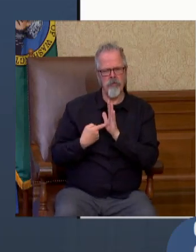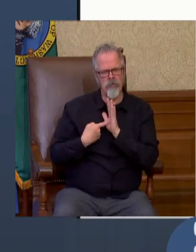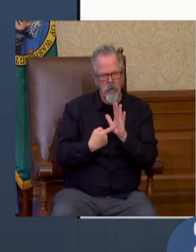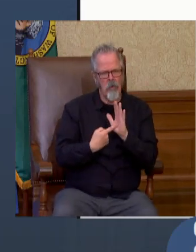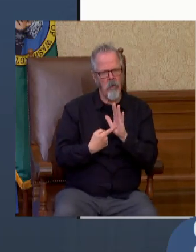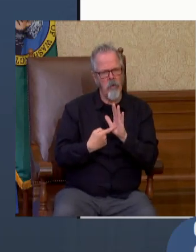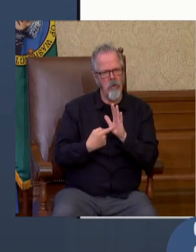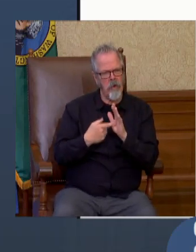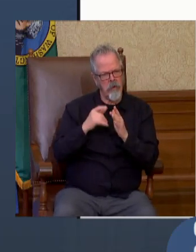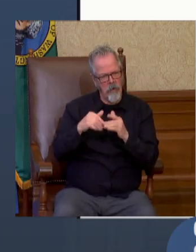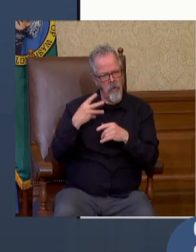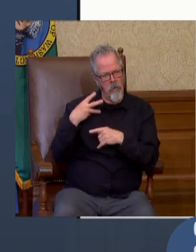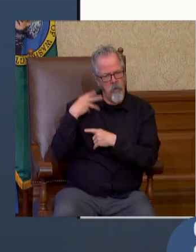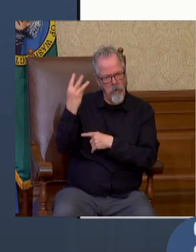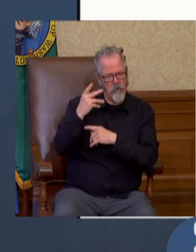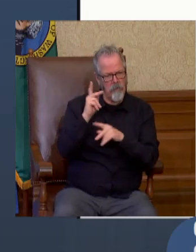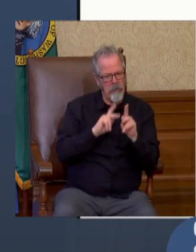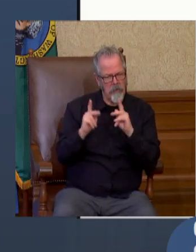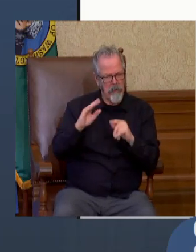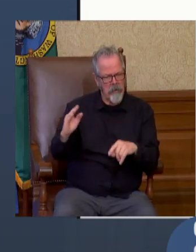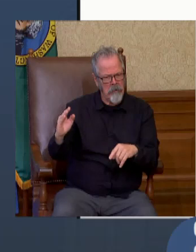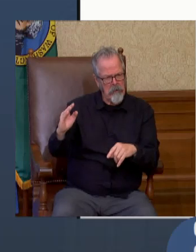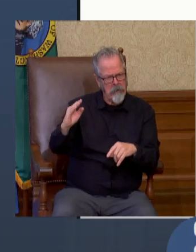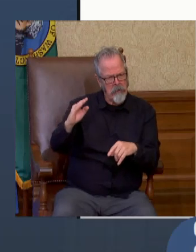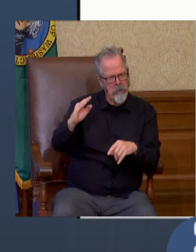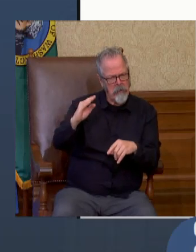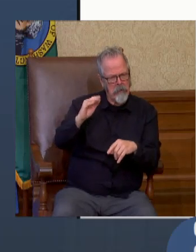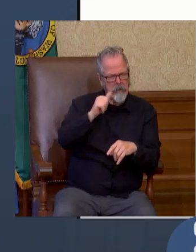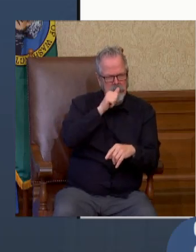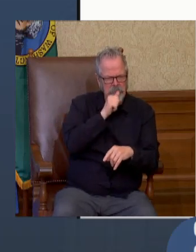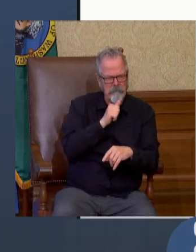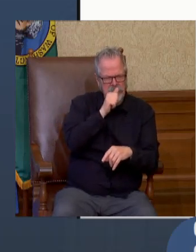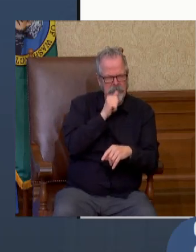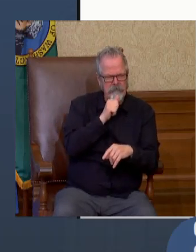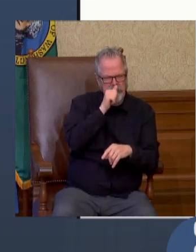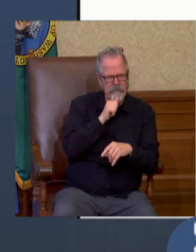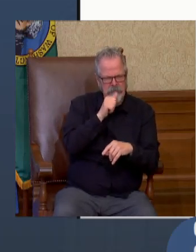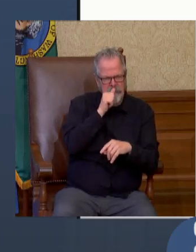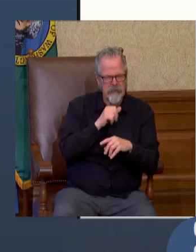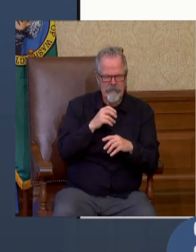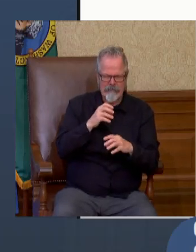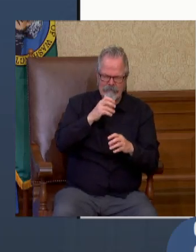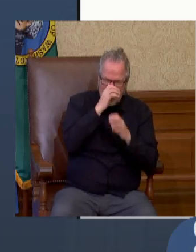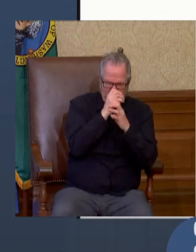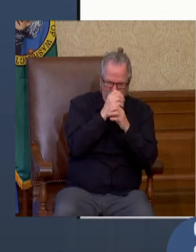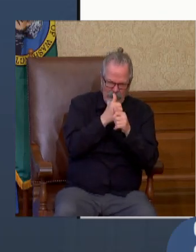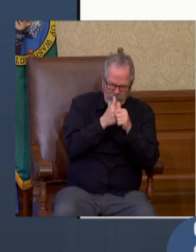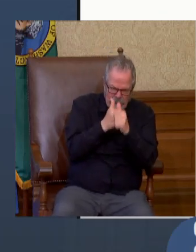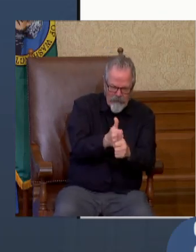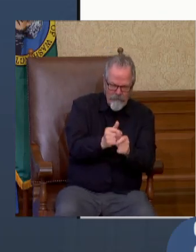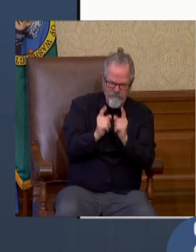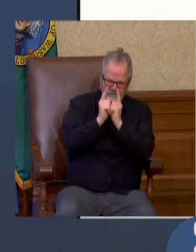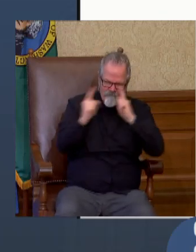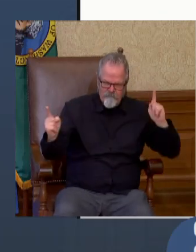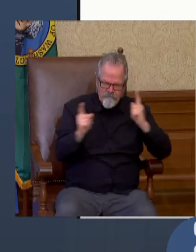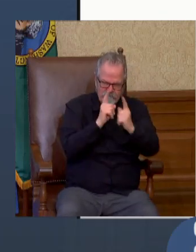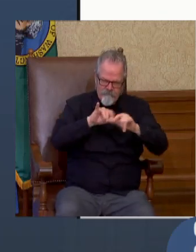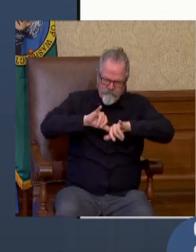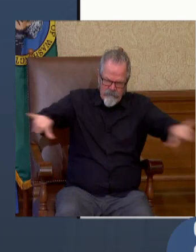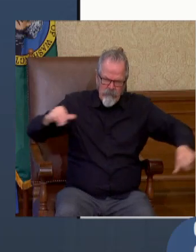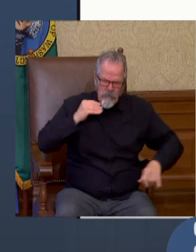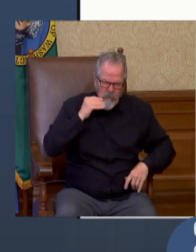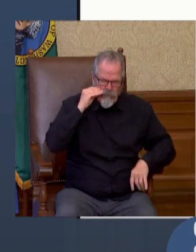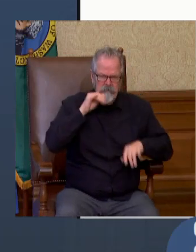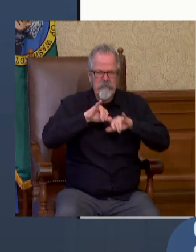and Washingtonians ought to be proud that we have kept people out of the hospital because we've made decisions about not exposing ourselves to